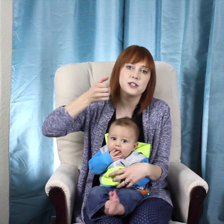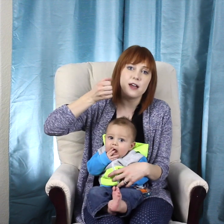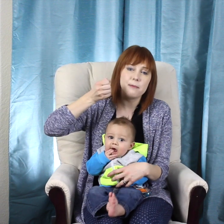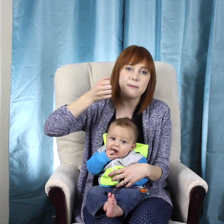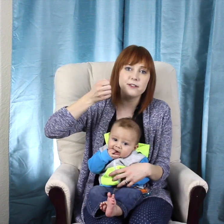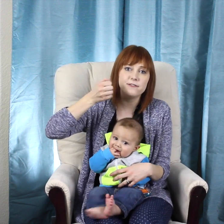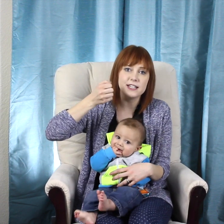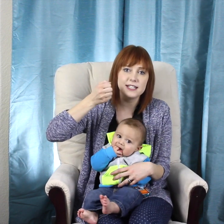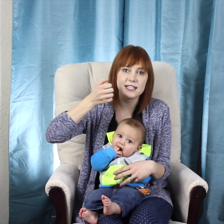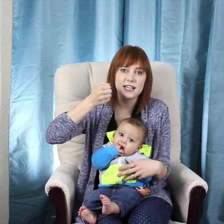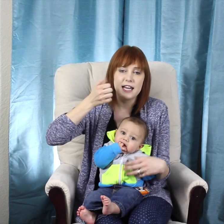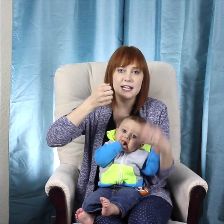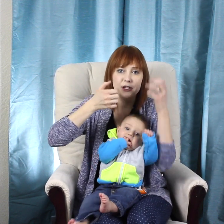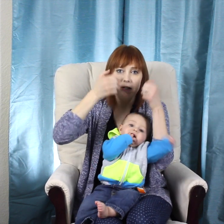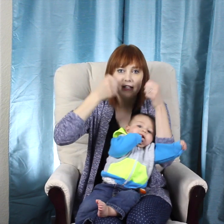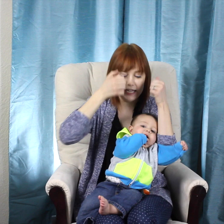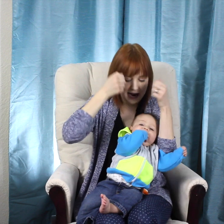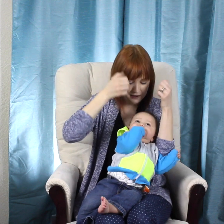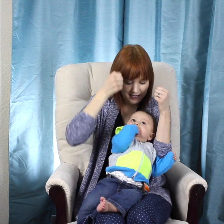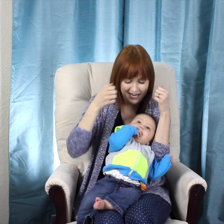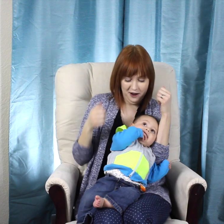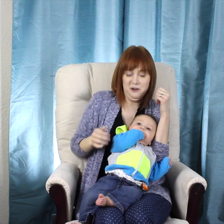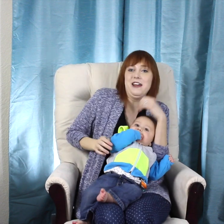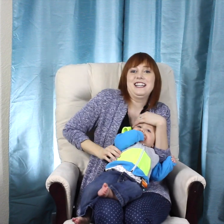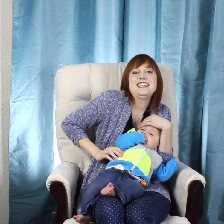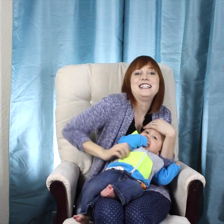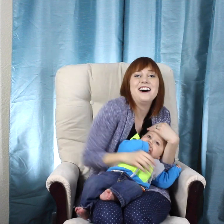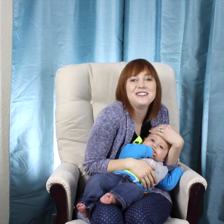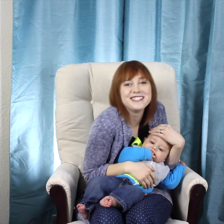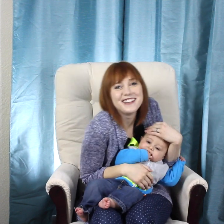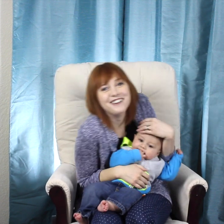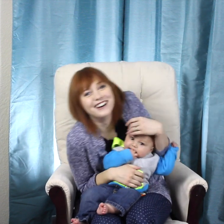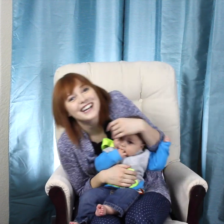just pump your fist like you're milking a cat. I think you saw me do that one.